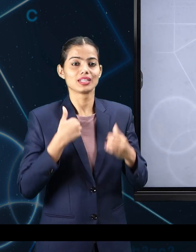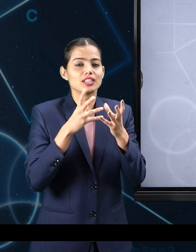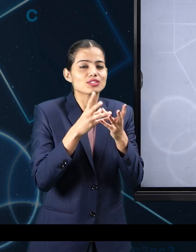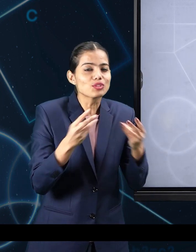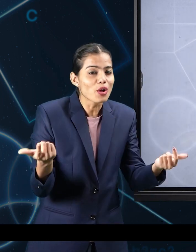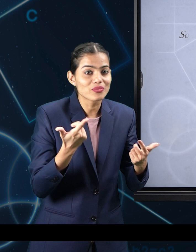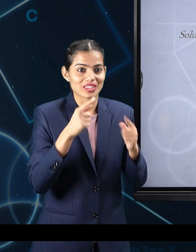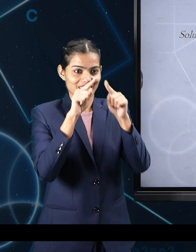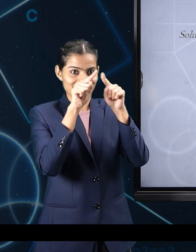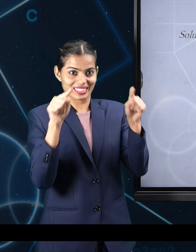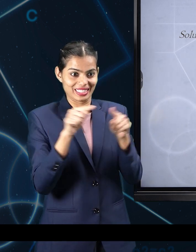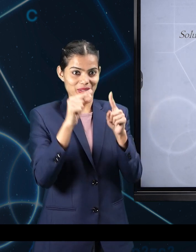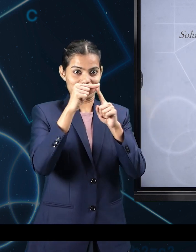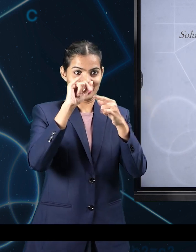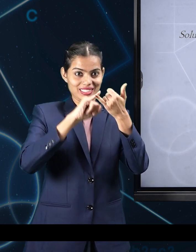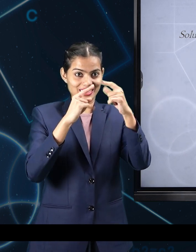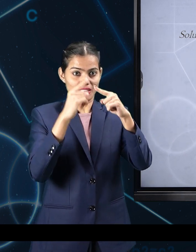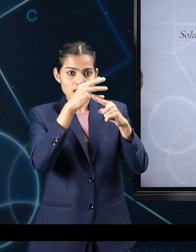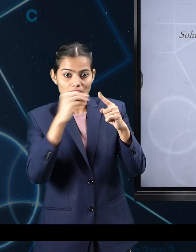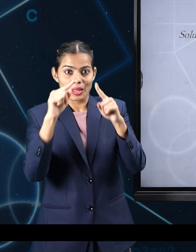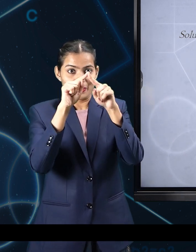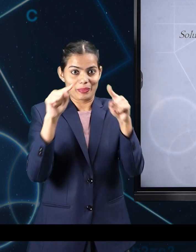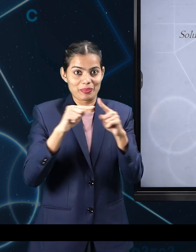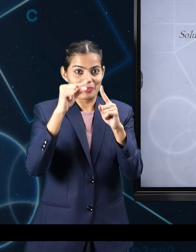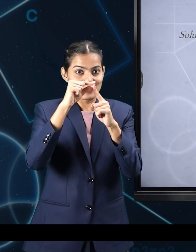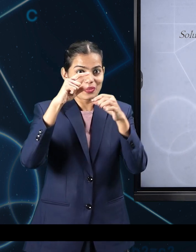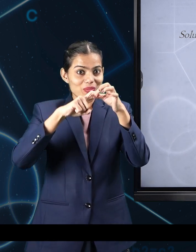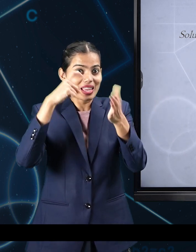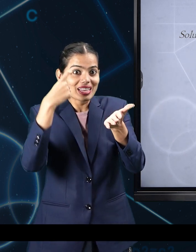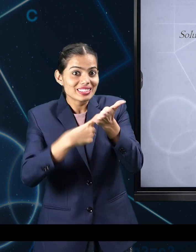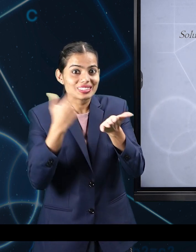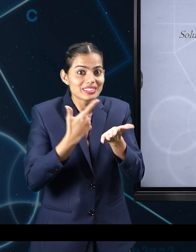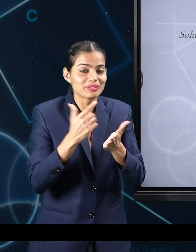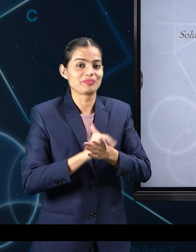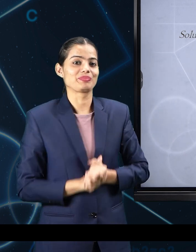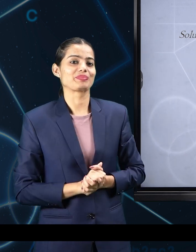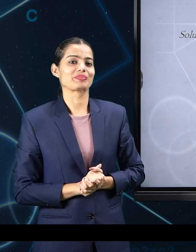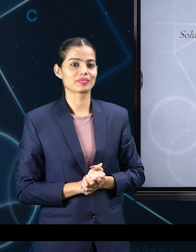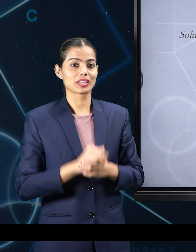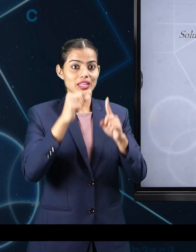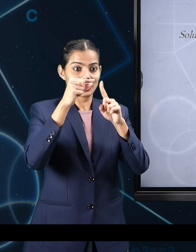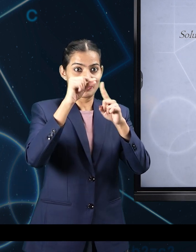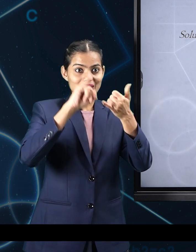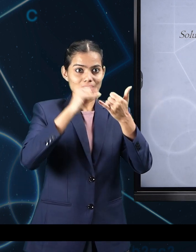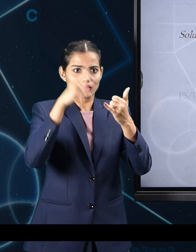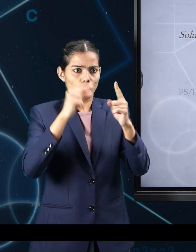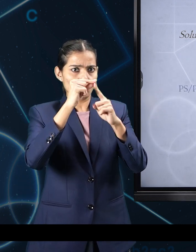Solution. In triangle PST and triangle PQR, PS by